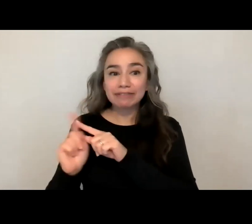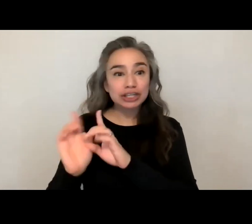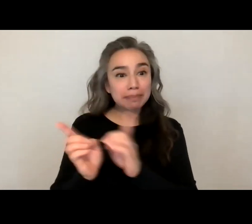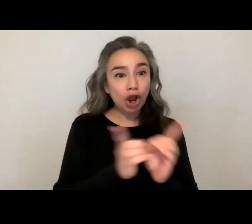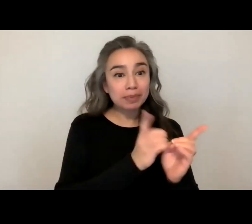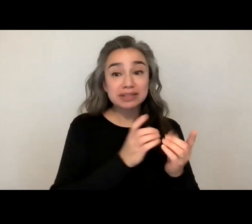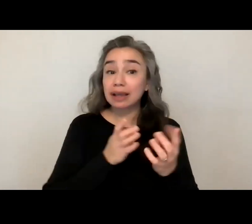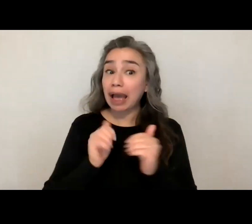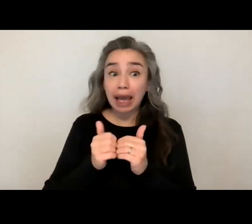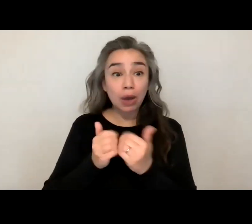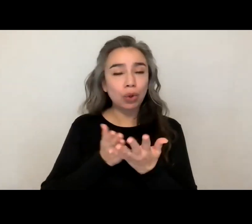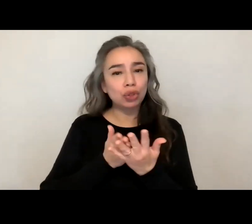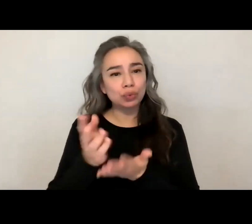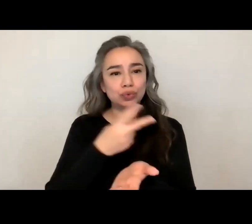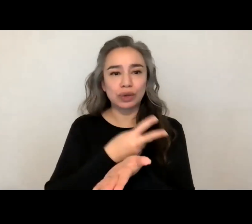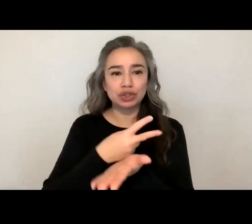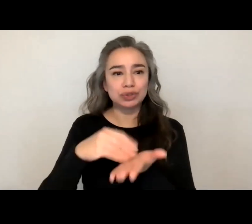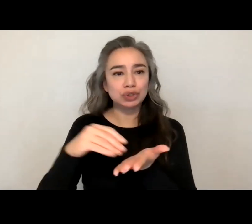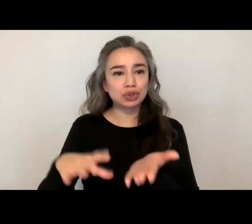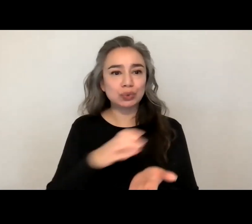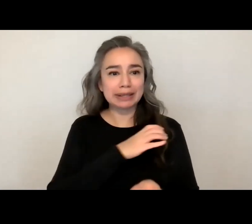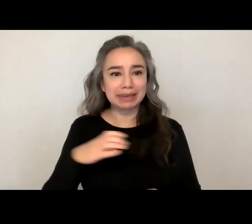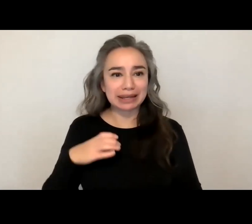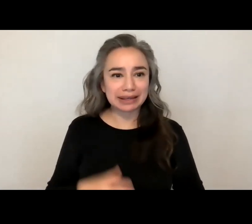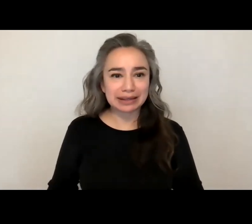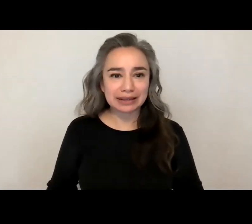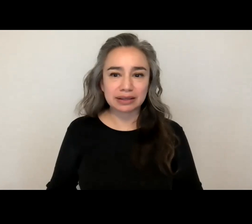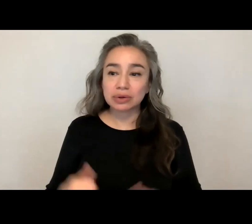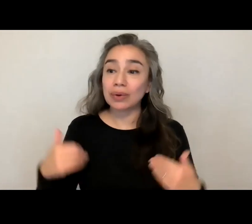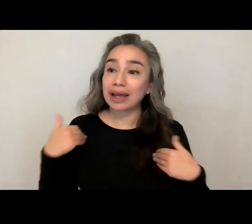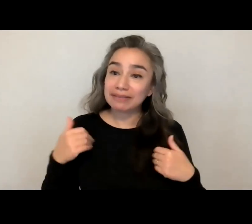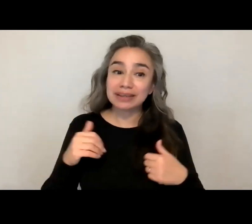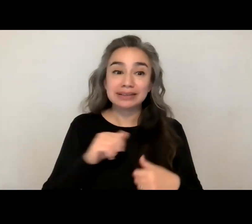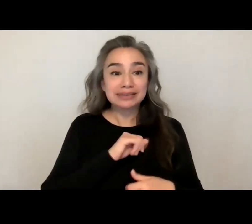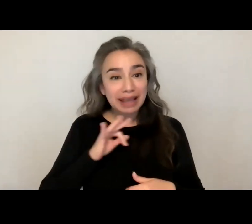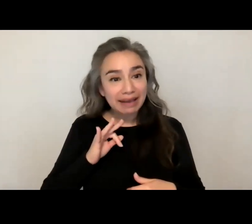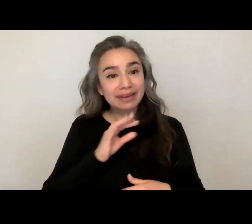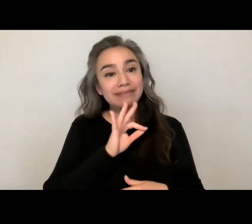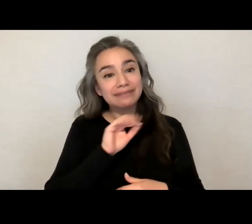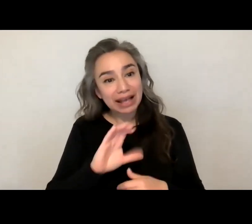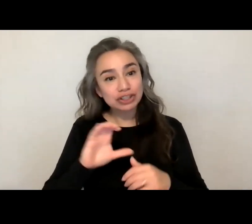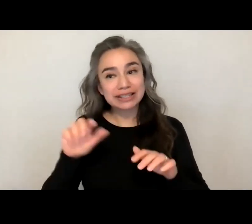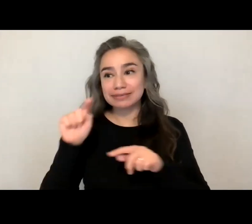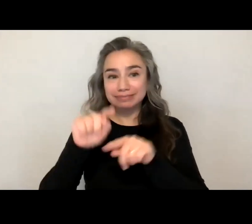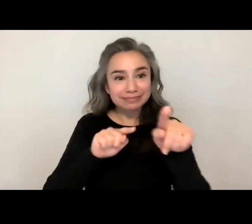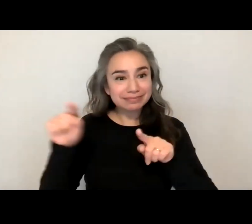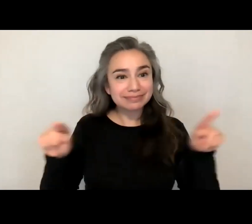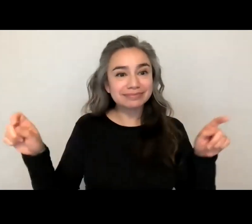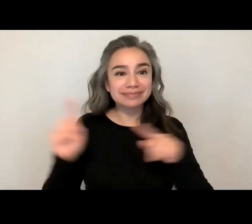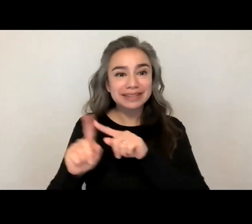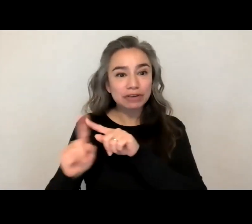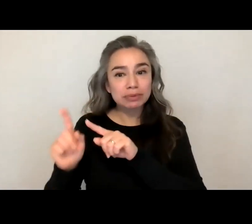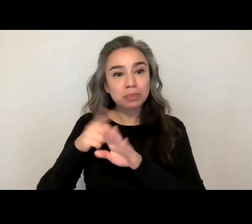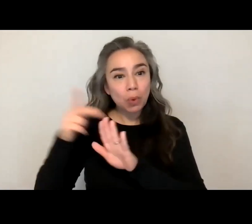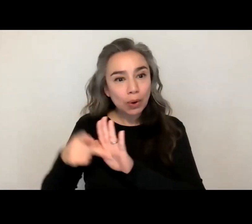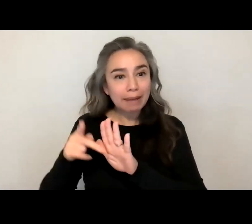having input from the staff members across, or faculty across different programs that